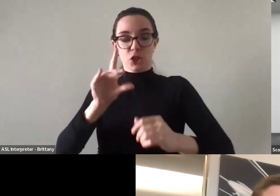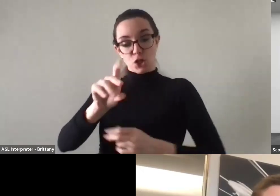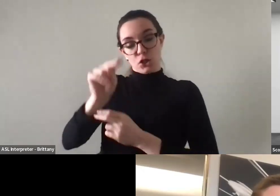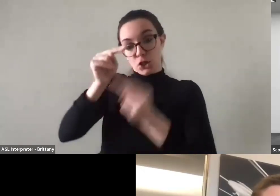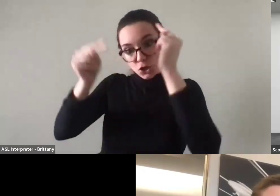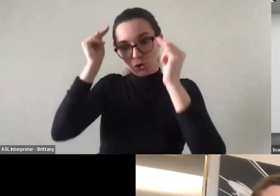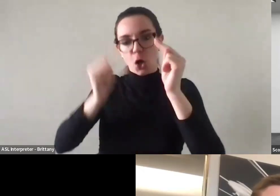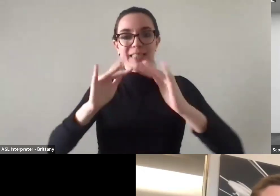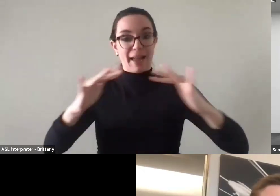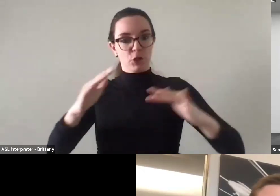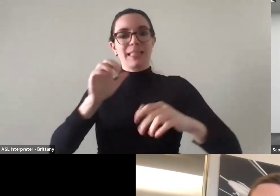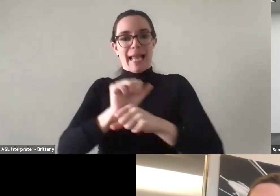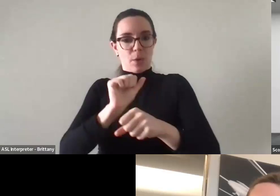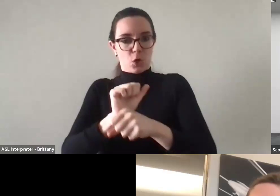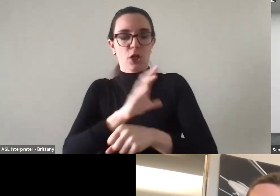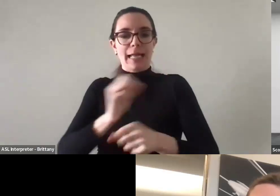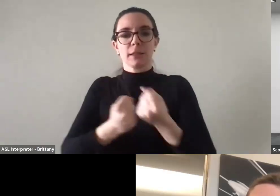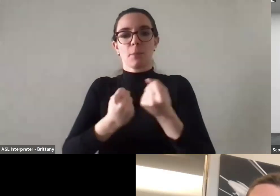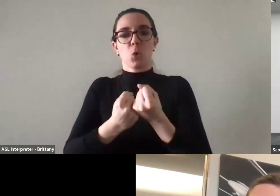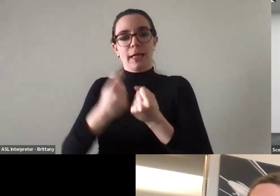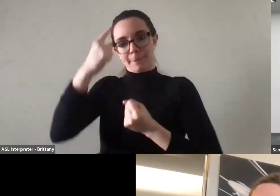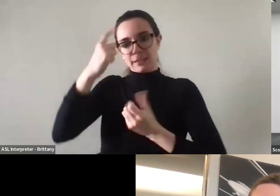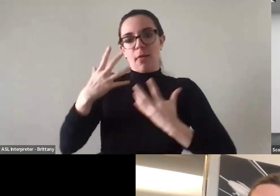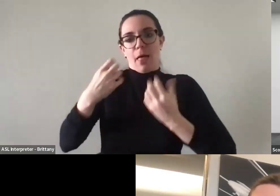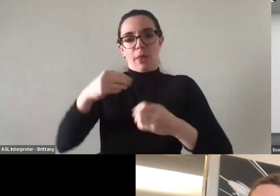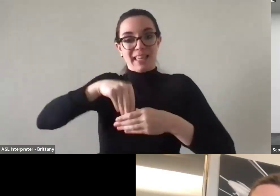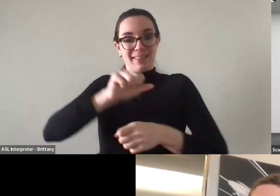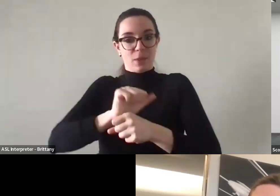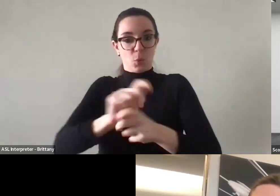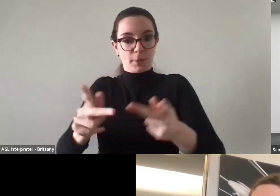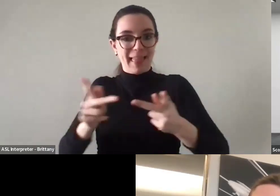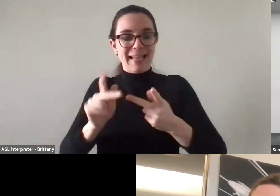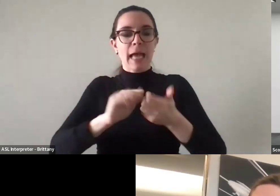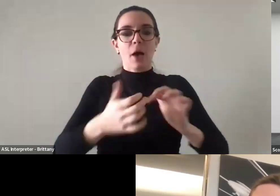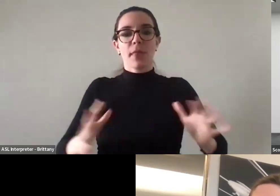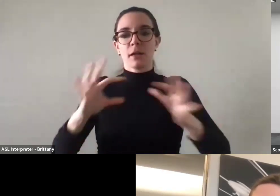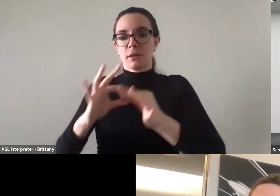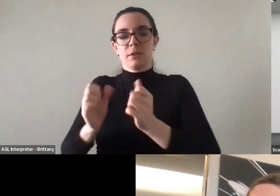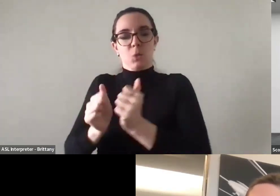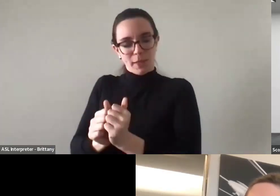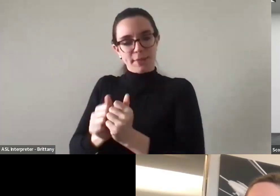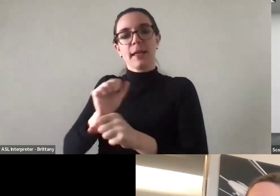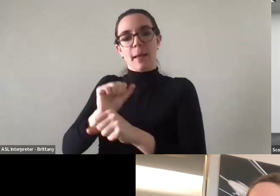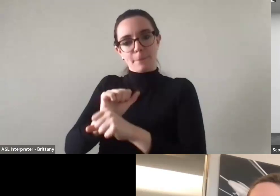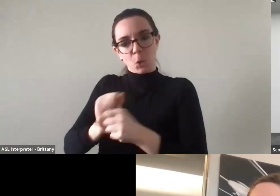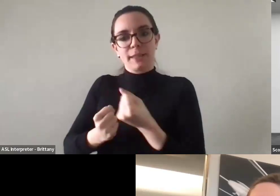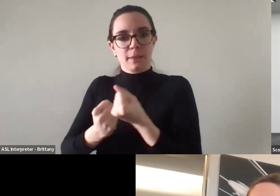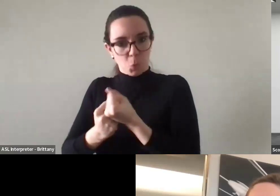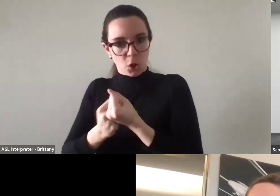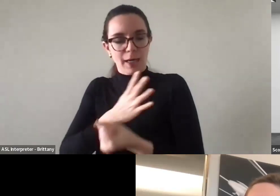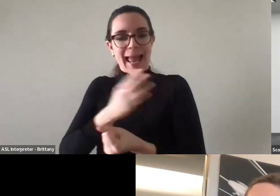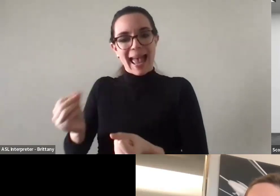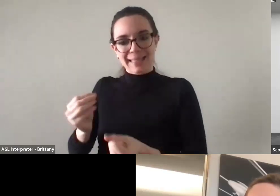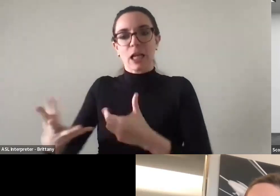in the workplace, and how that dovetails with employment and career support and work-based learning, including for